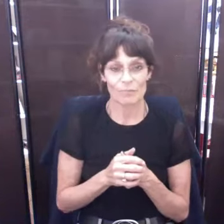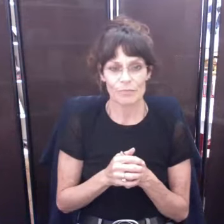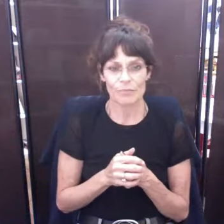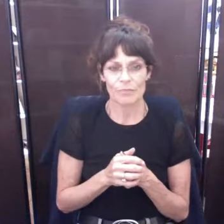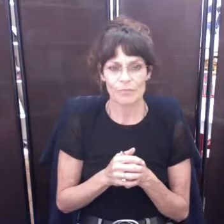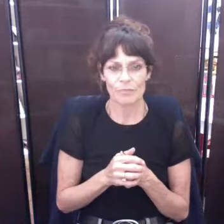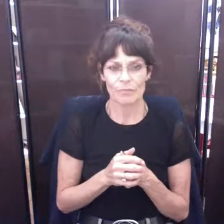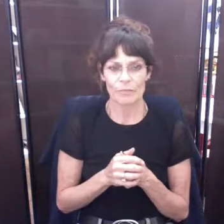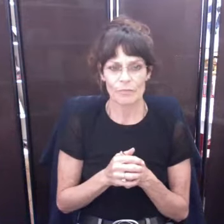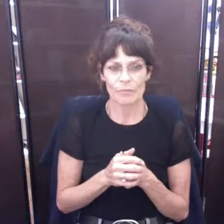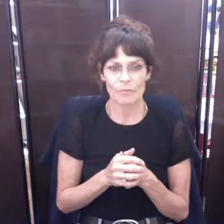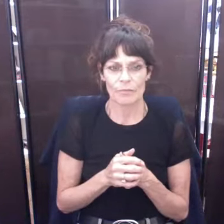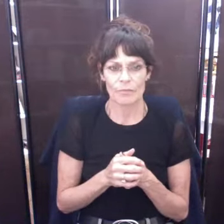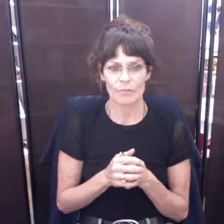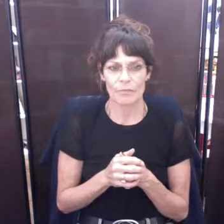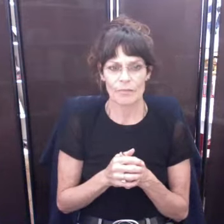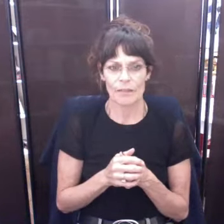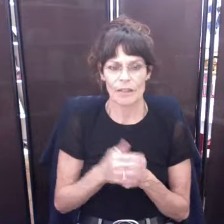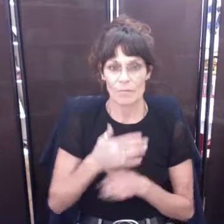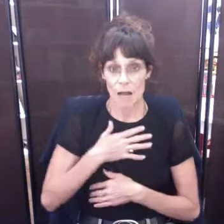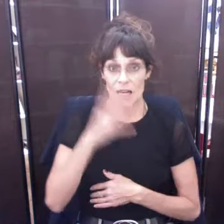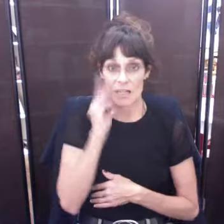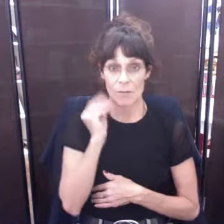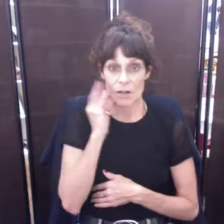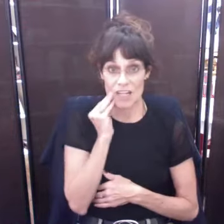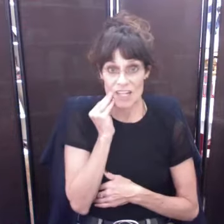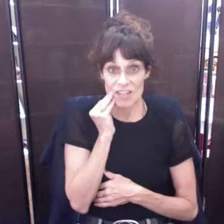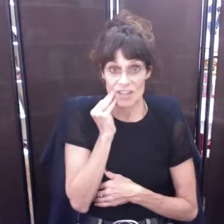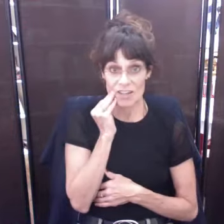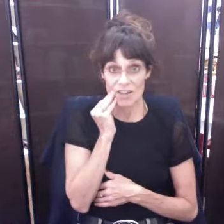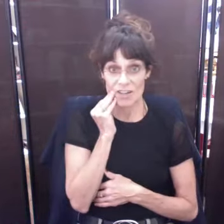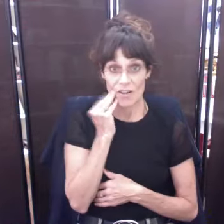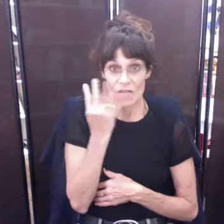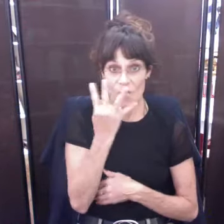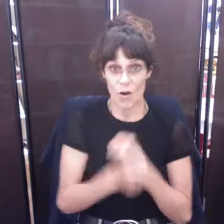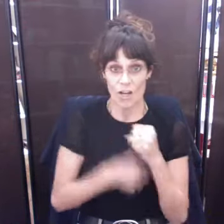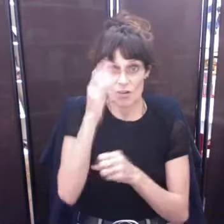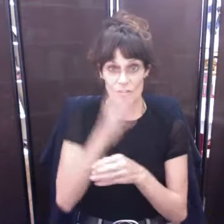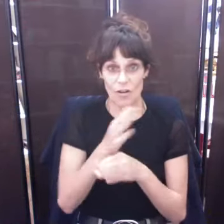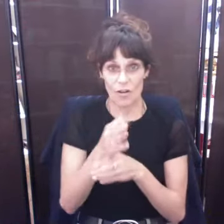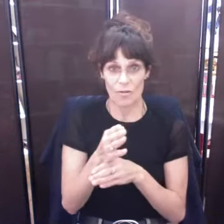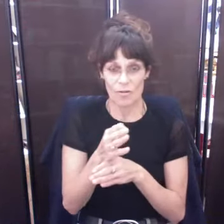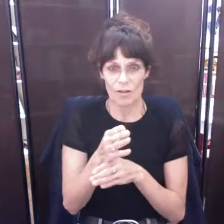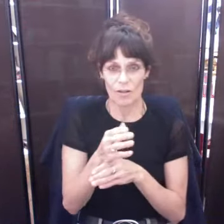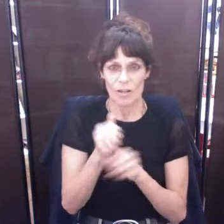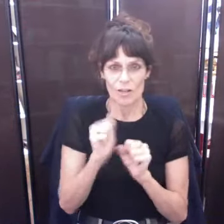And out of my bitter experience of 4 years clawing myself, trying to hang on, I called those 6 old